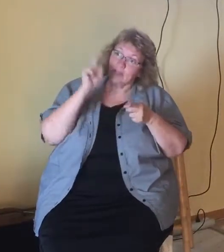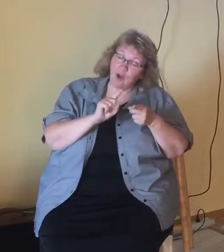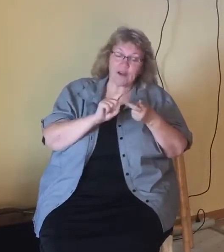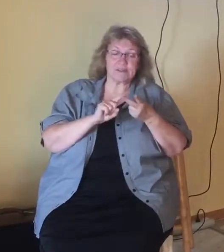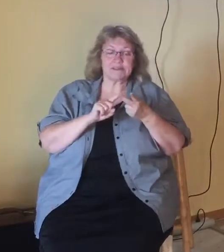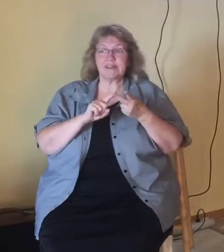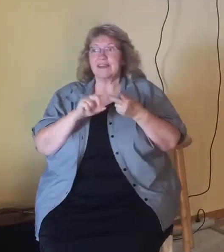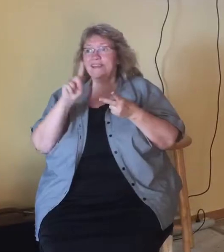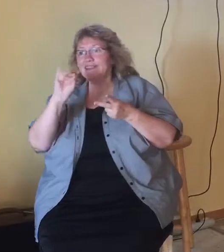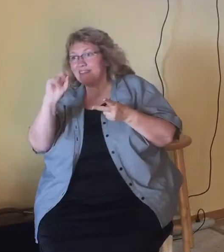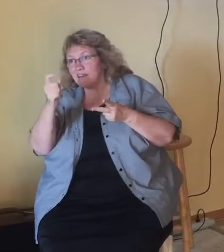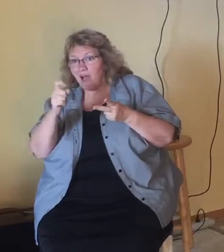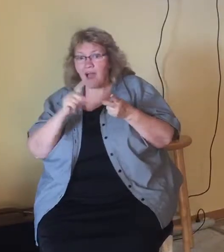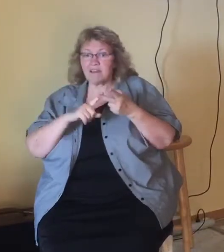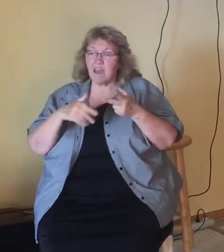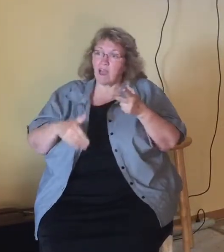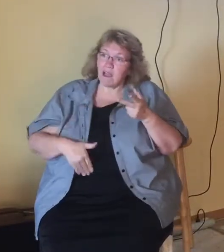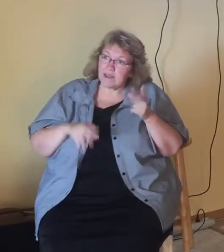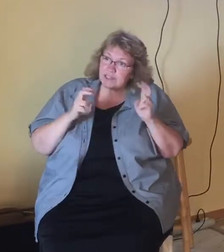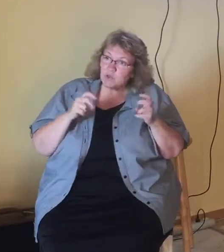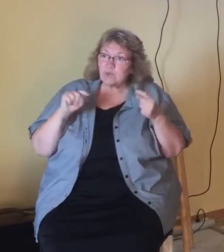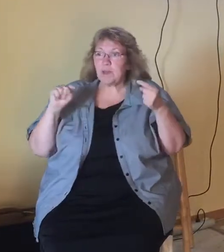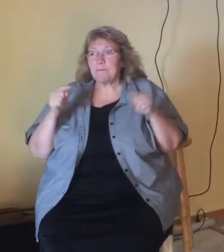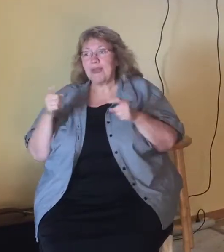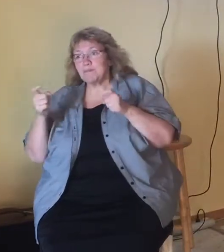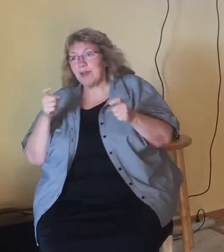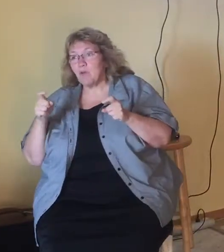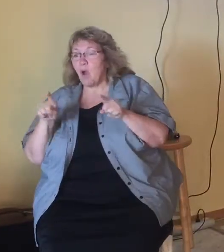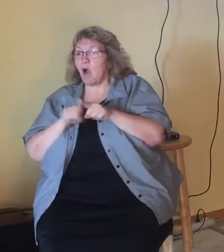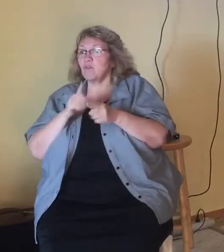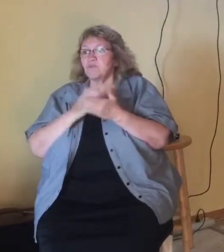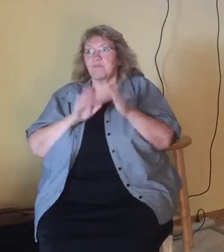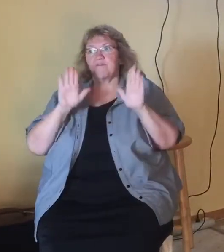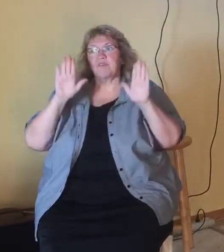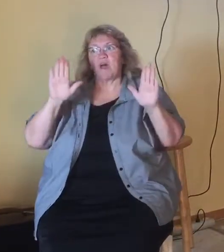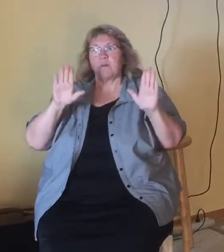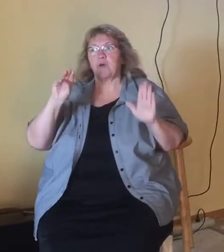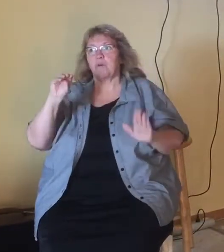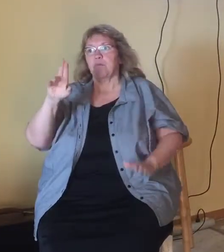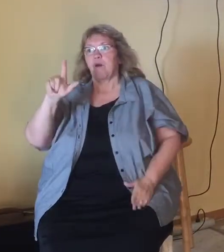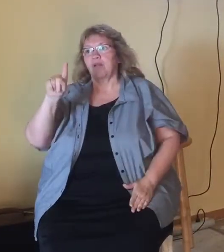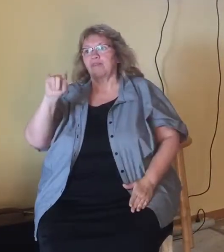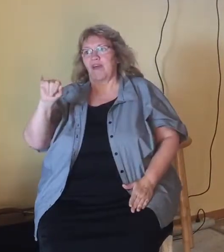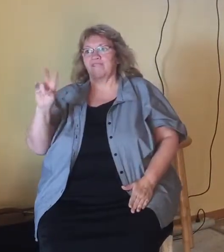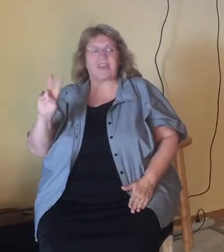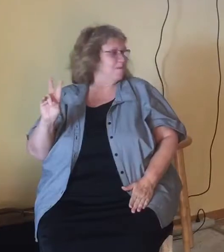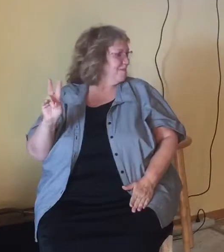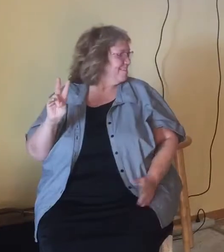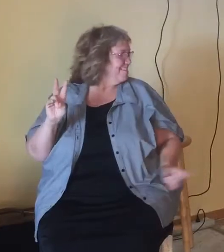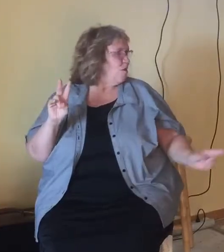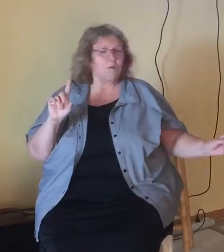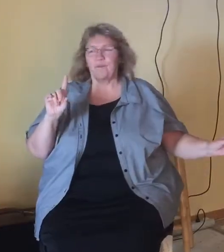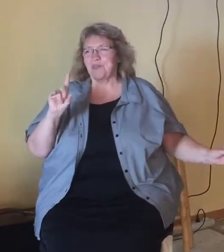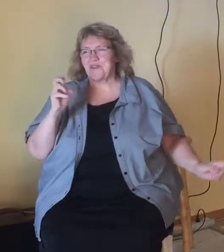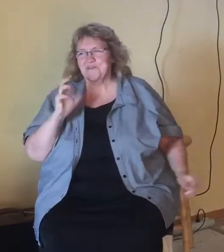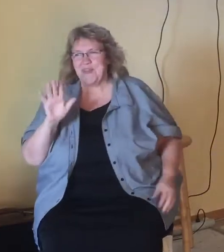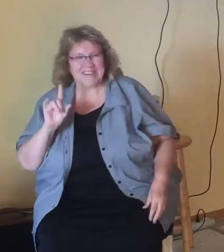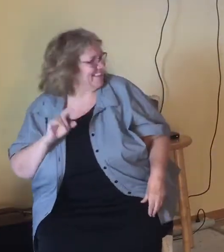detoxification, gut issues, pain management, as well as some phenomenal multivitamins that they're just